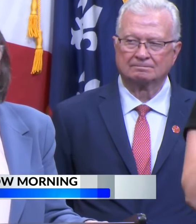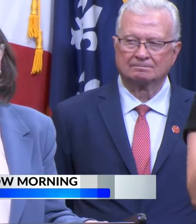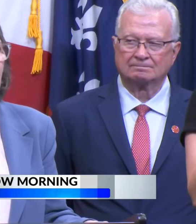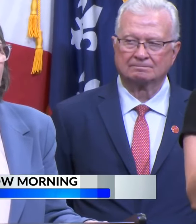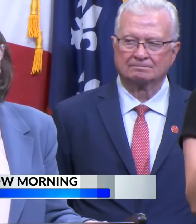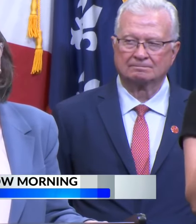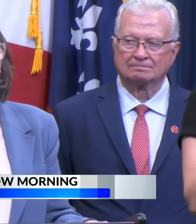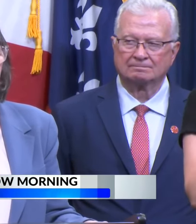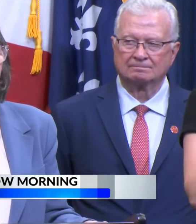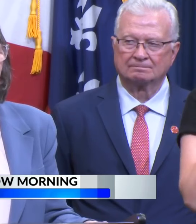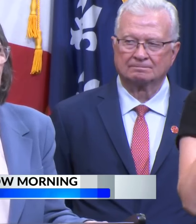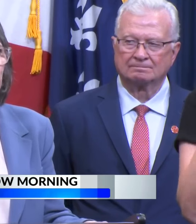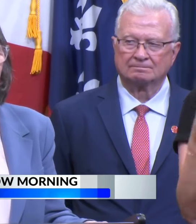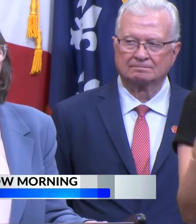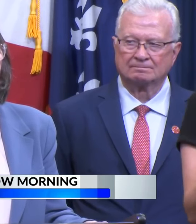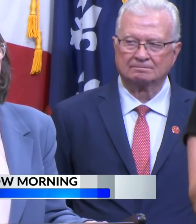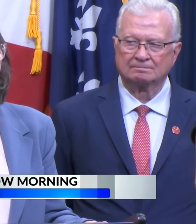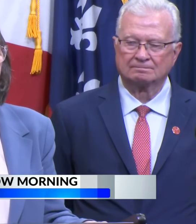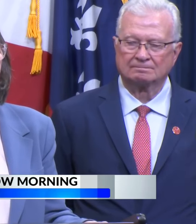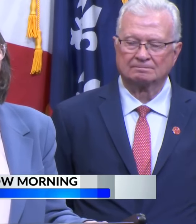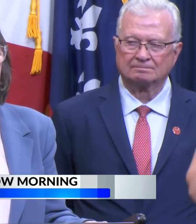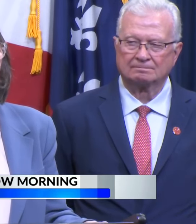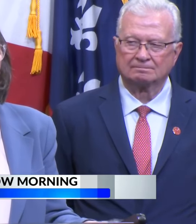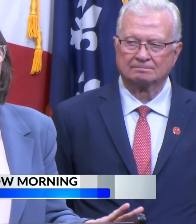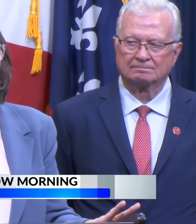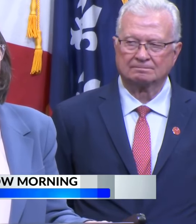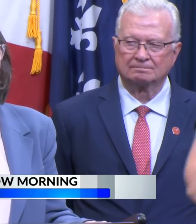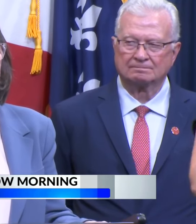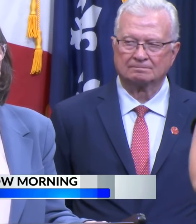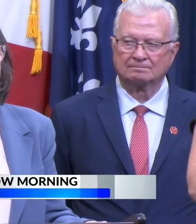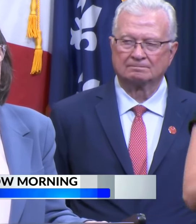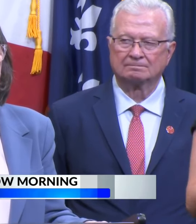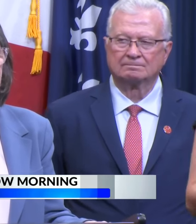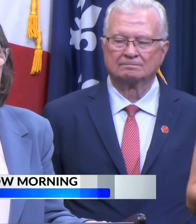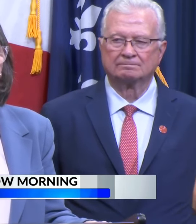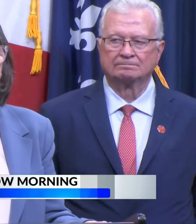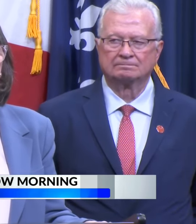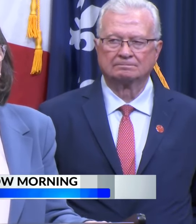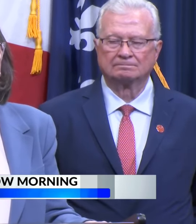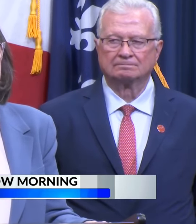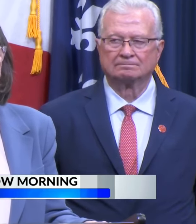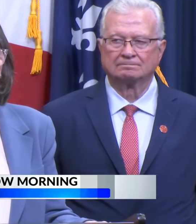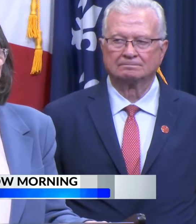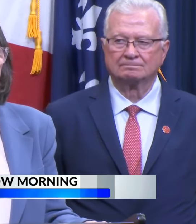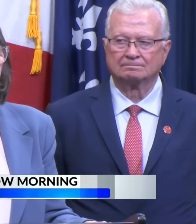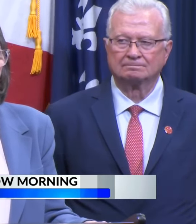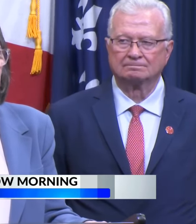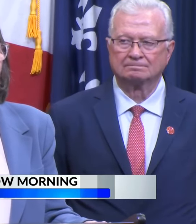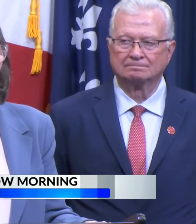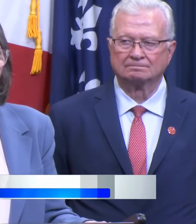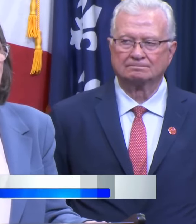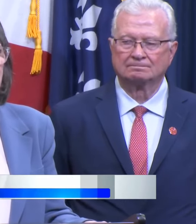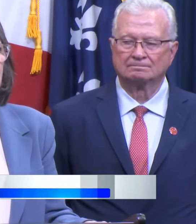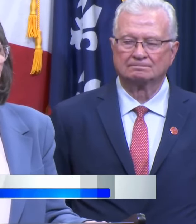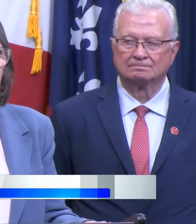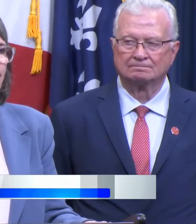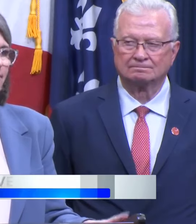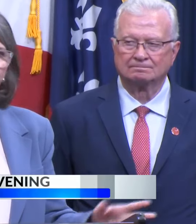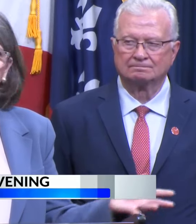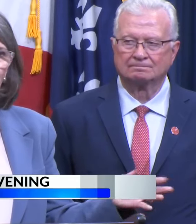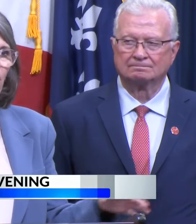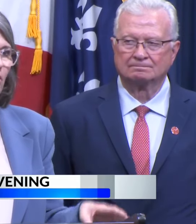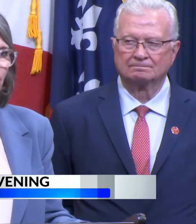So we may work with the council on that if, you know, if worse comes to worse, to expedite the staffing of the emergency preparedness team.